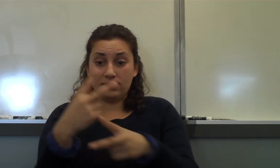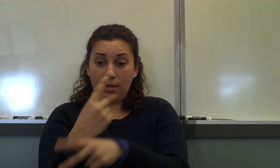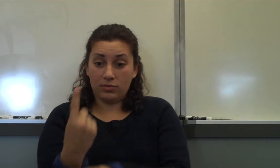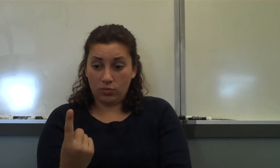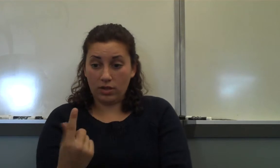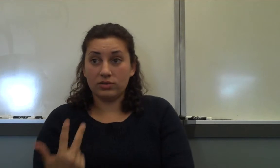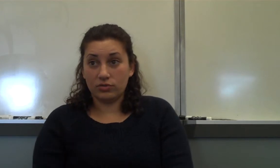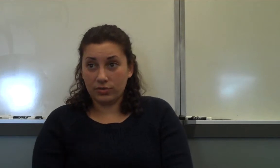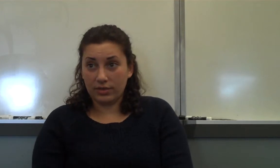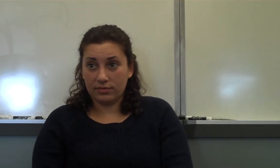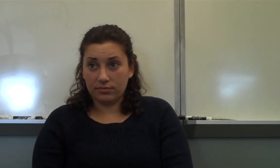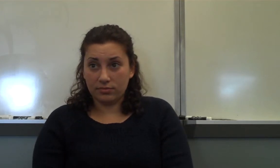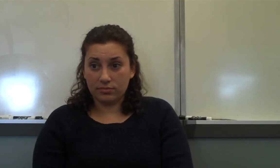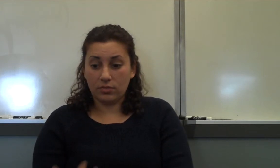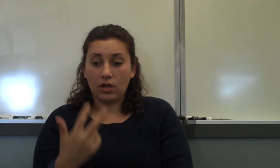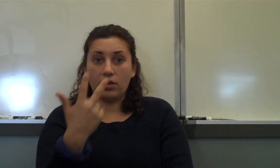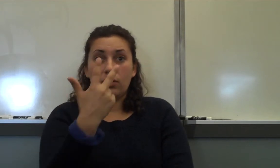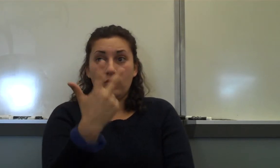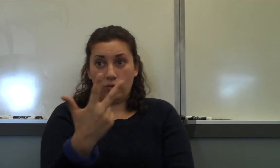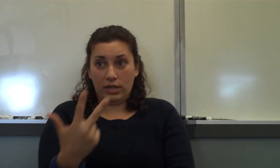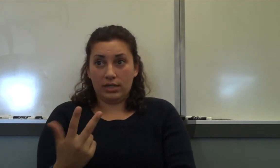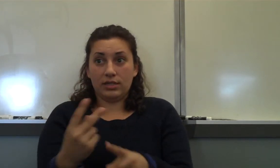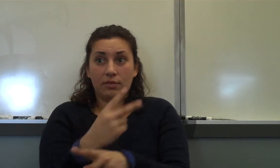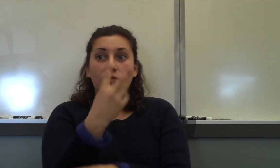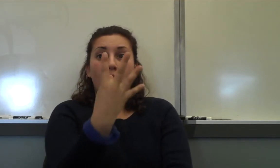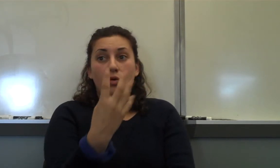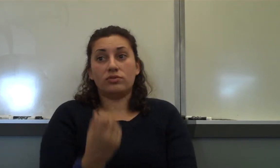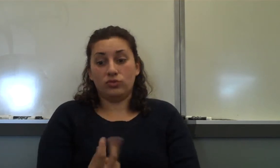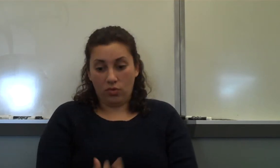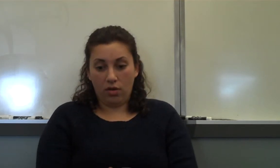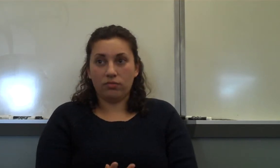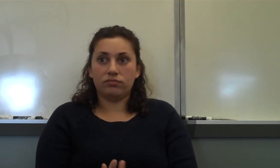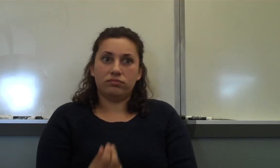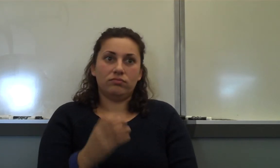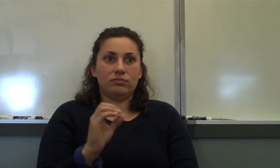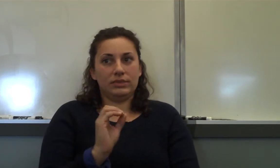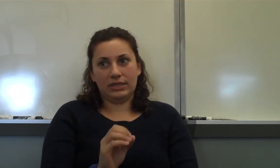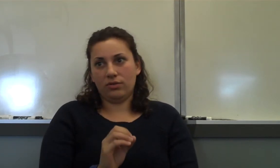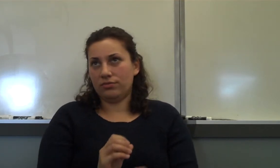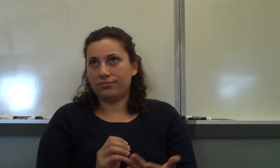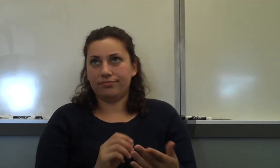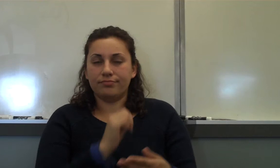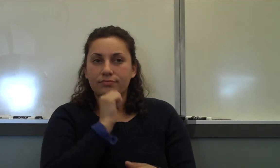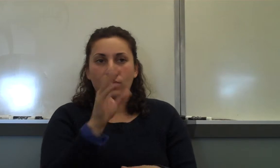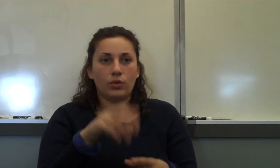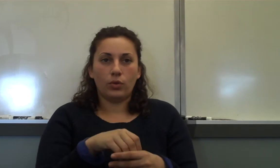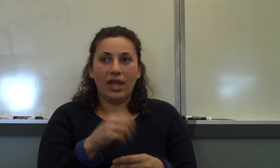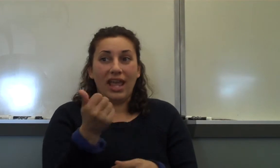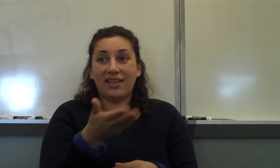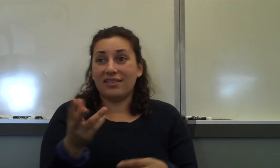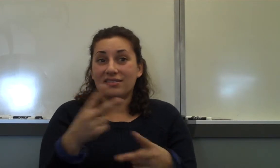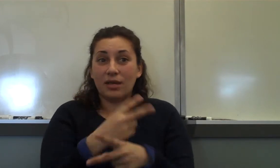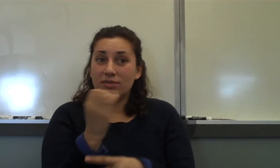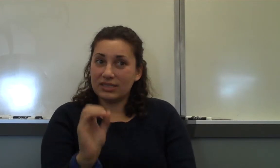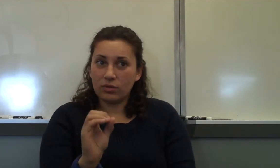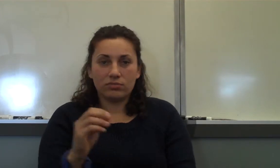3. 3 times 4 is 12. Okay, then zeros, of course, don't count. Anything times 0 is still 0. So we're